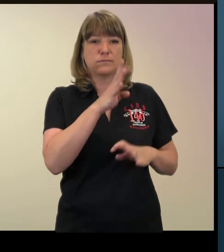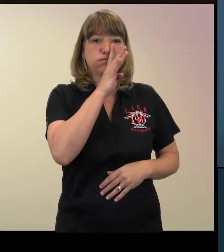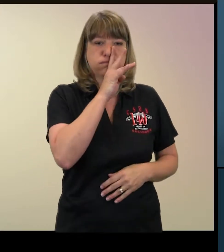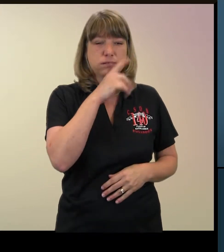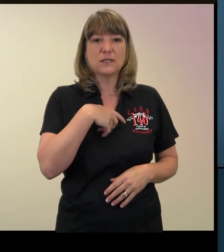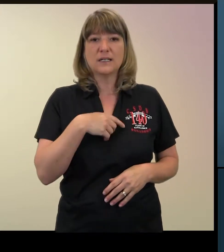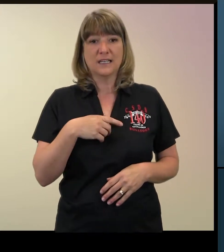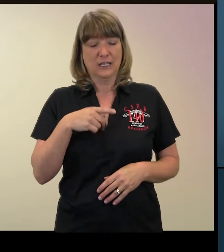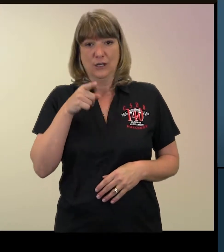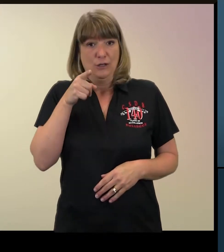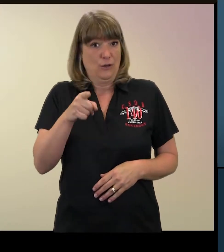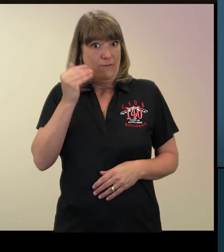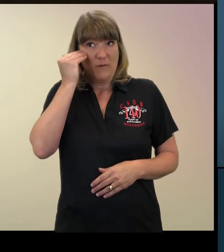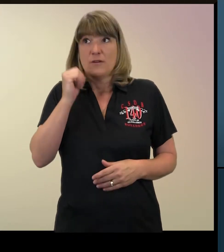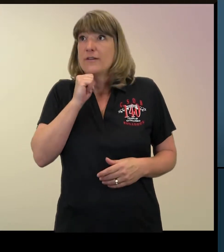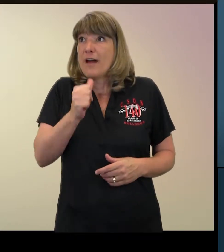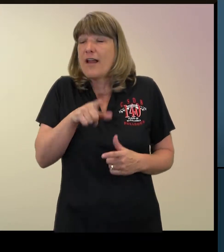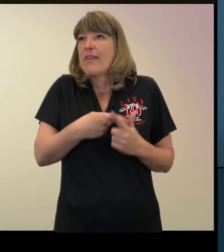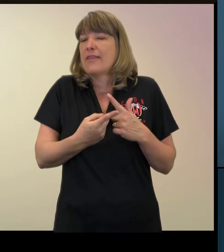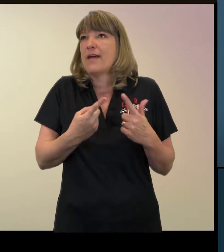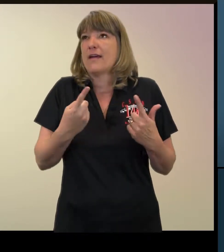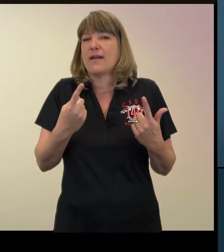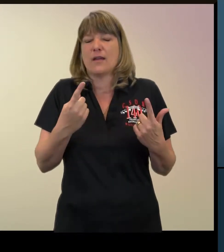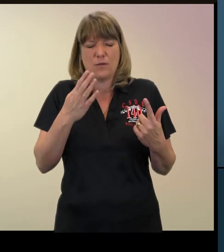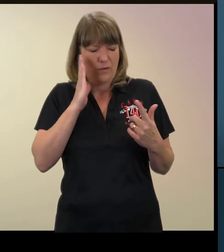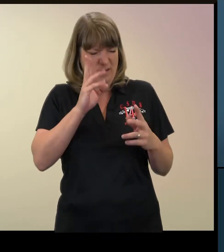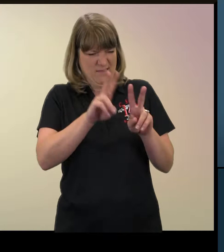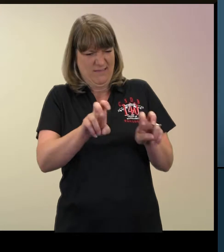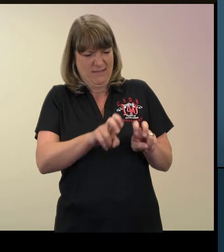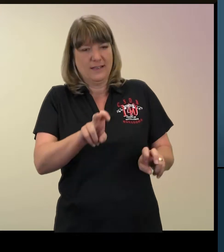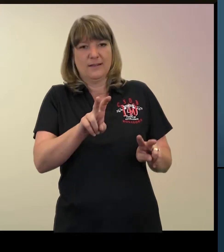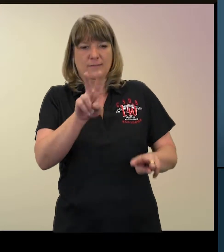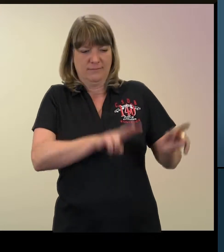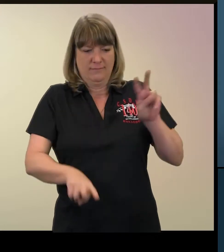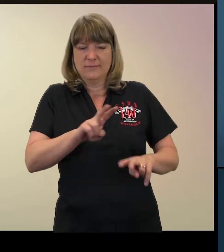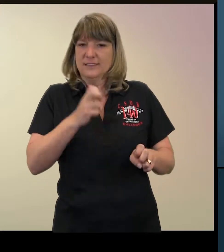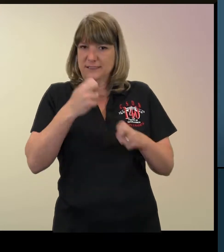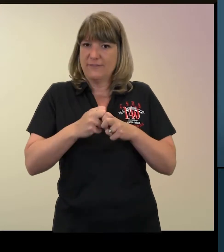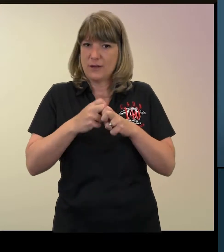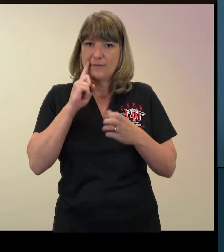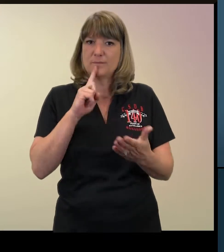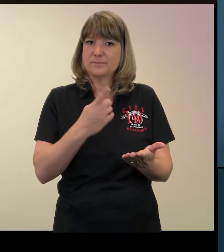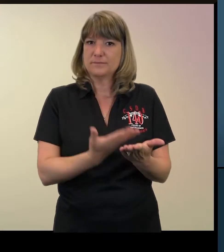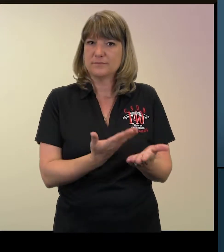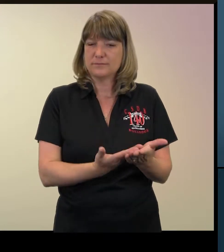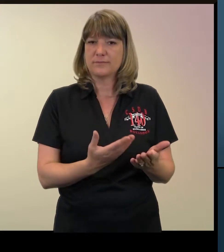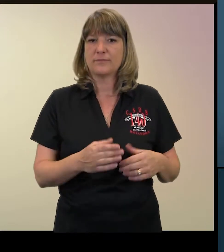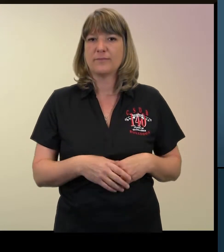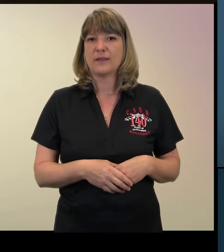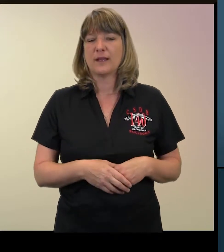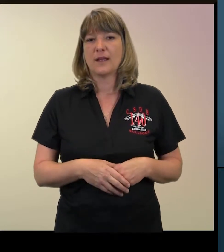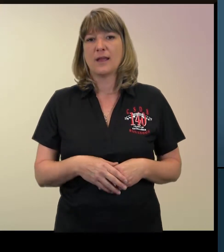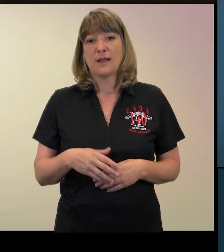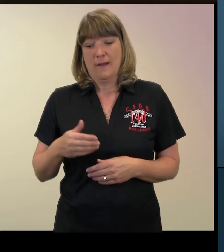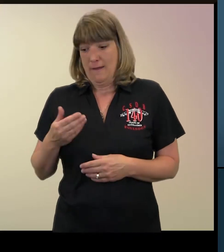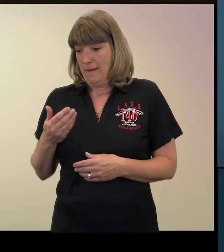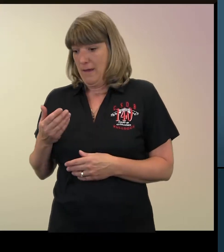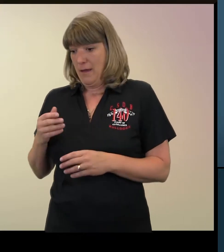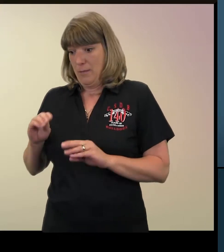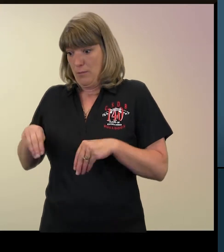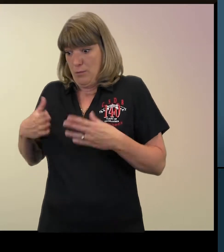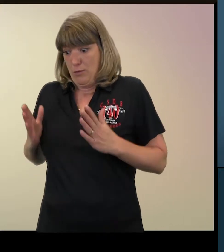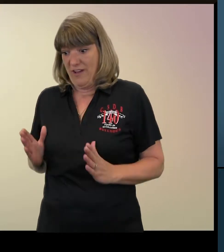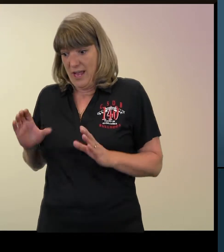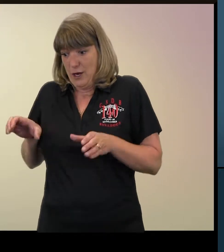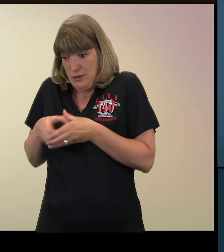familiar with that, it would make it difficult to assess. And because there are few providers who are trained in